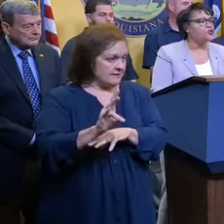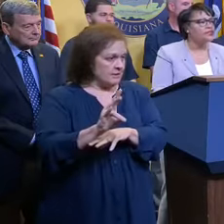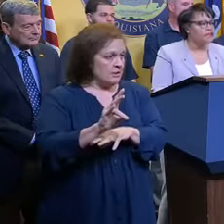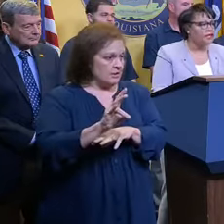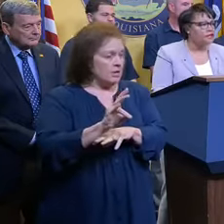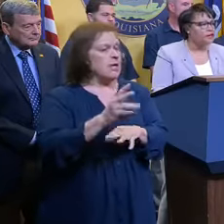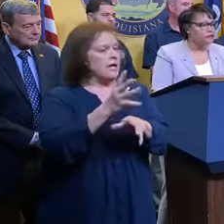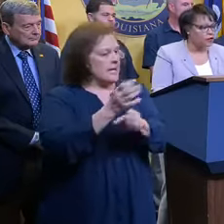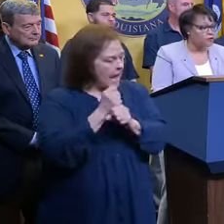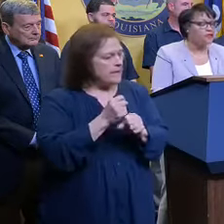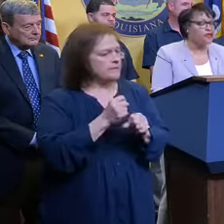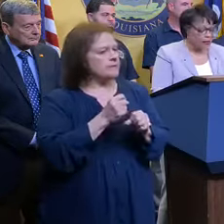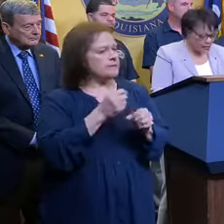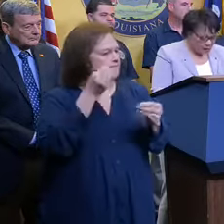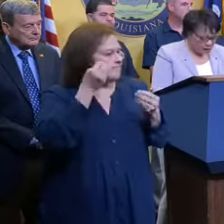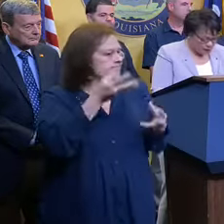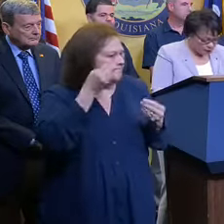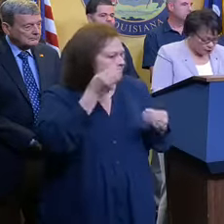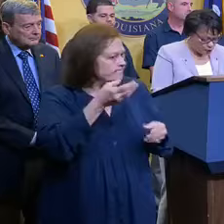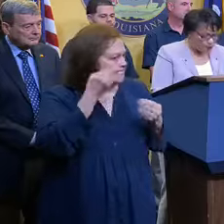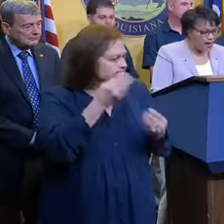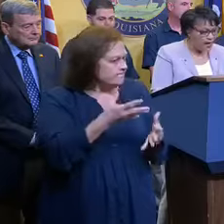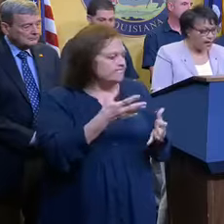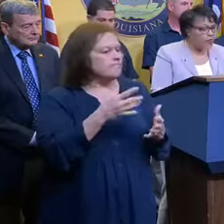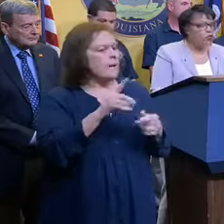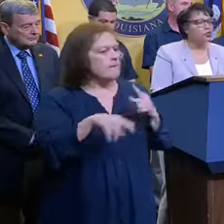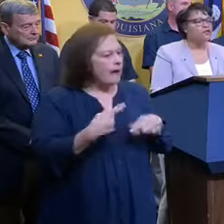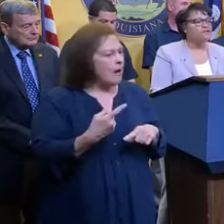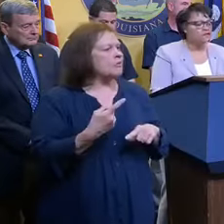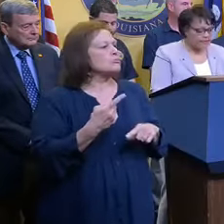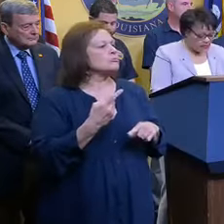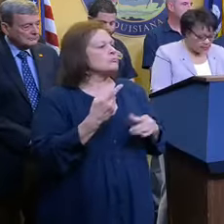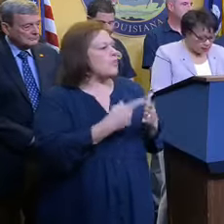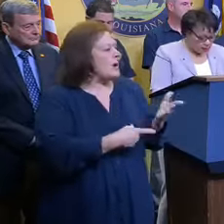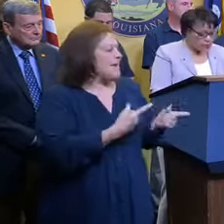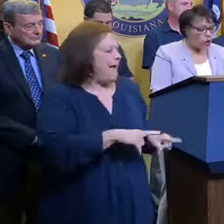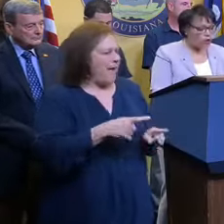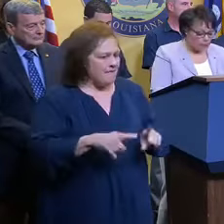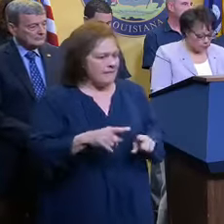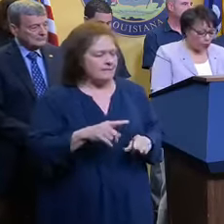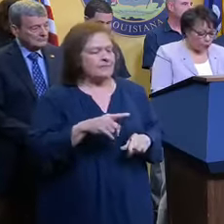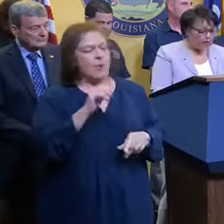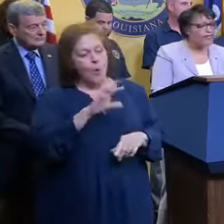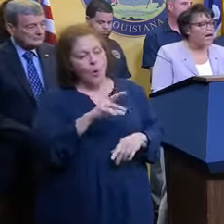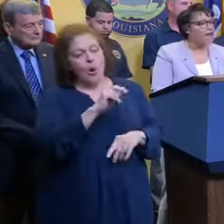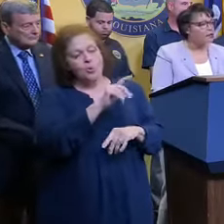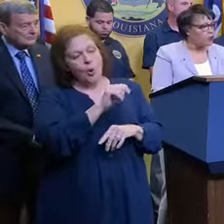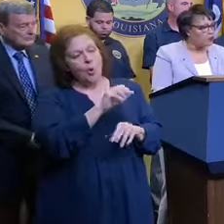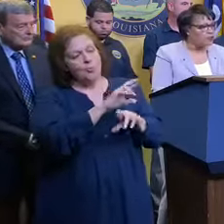888-777 to receive alerts again in real time. You can visit NOLA or